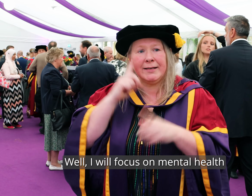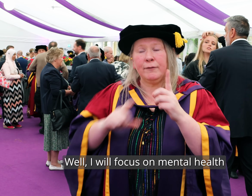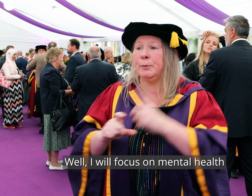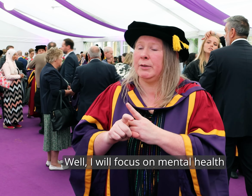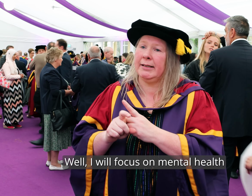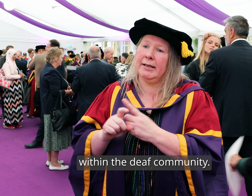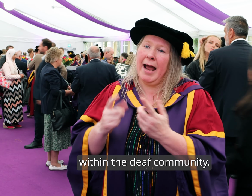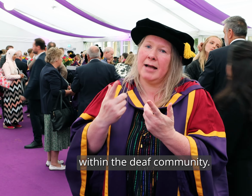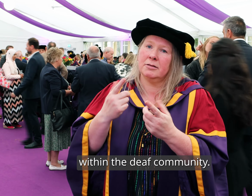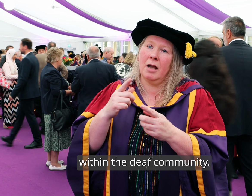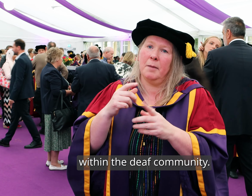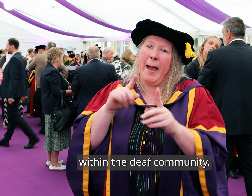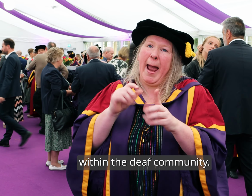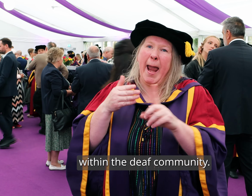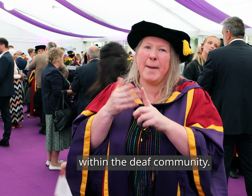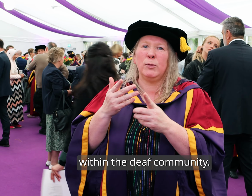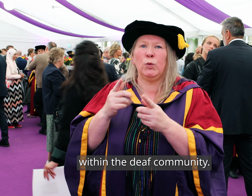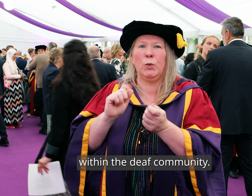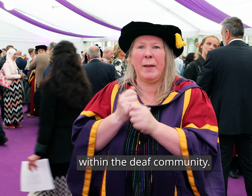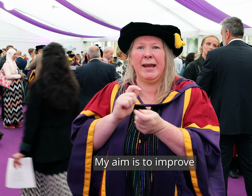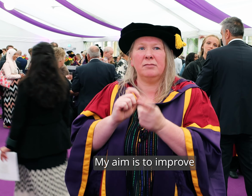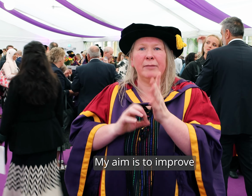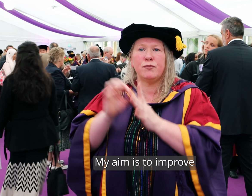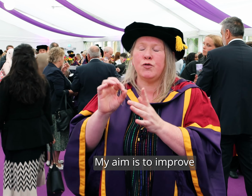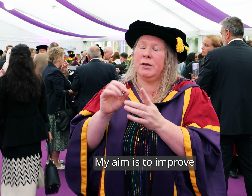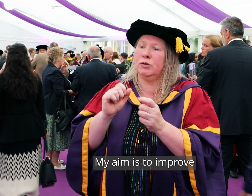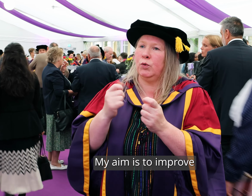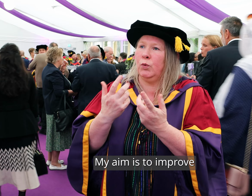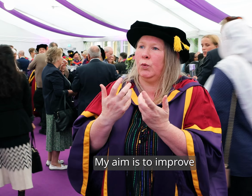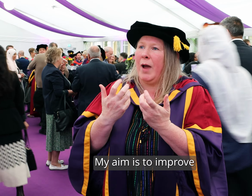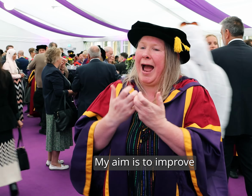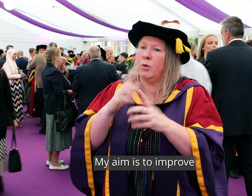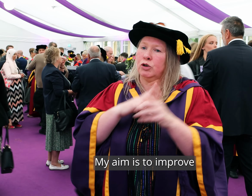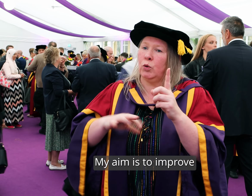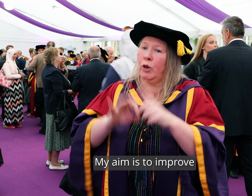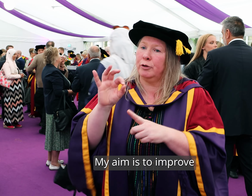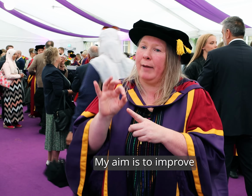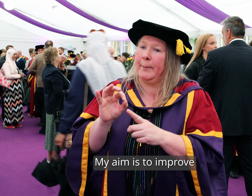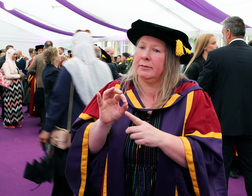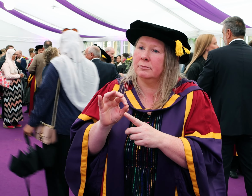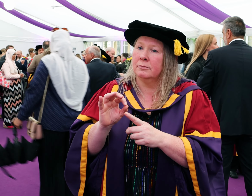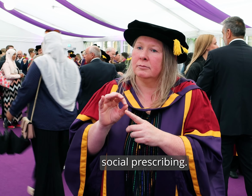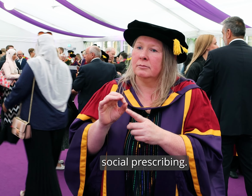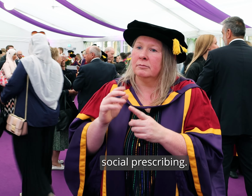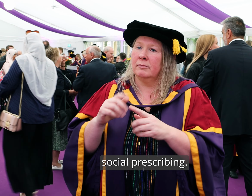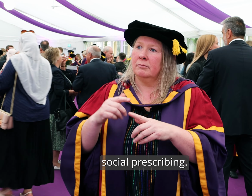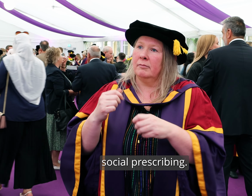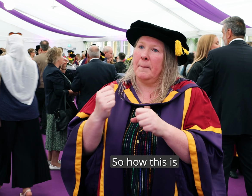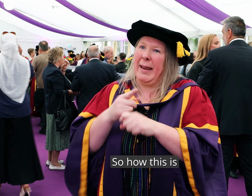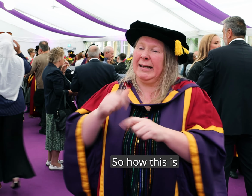mental health within the deaf community and my aim is to improve social prescribing, so how